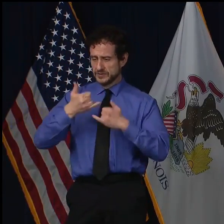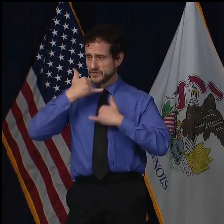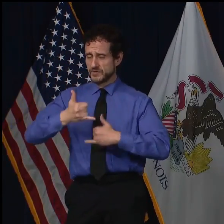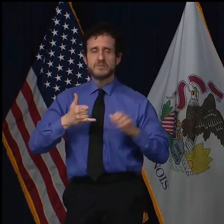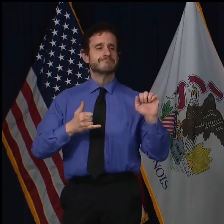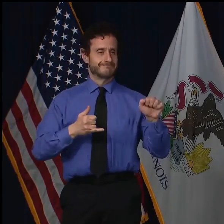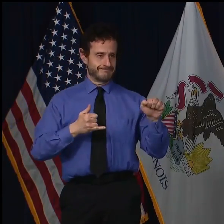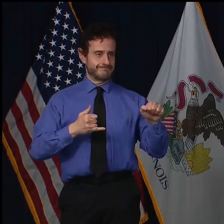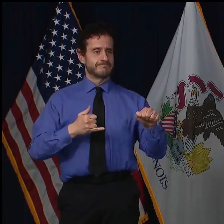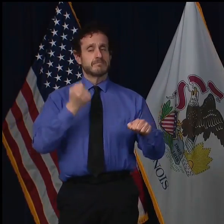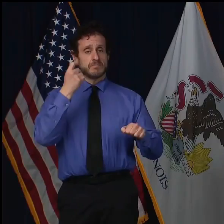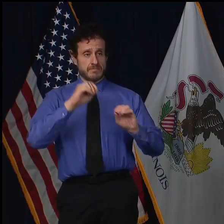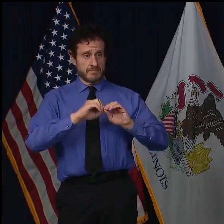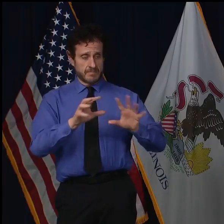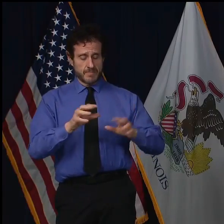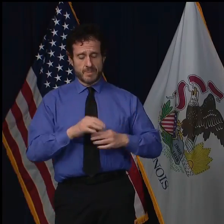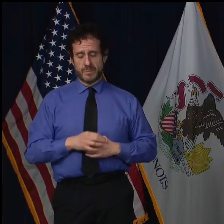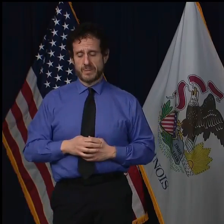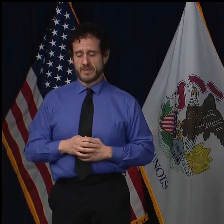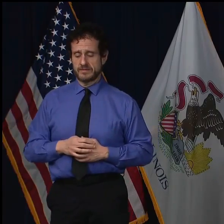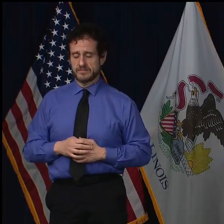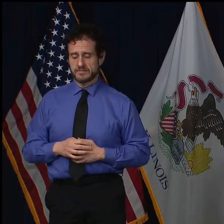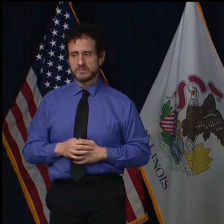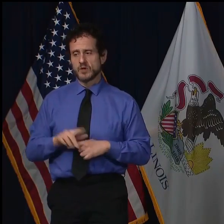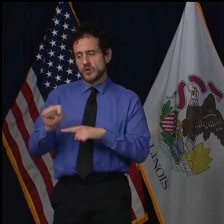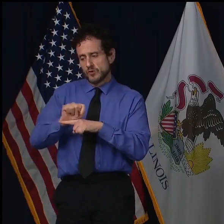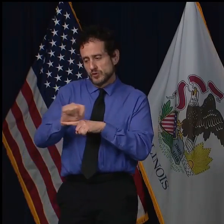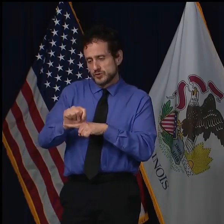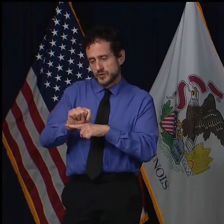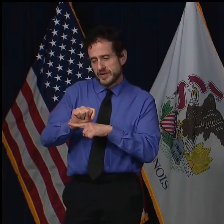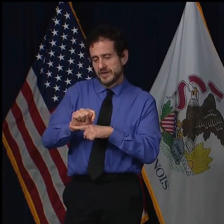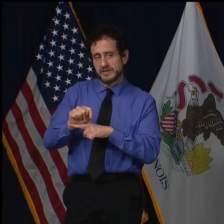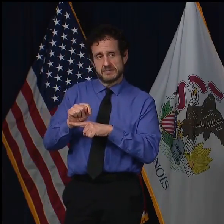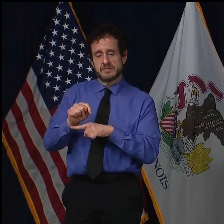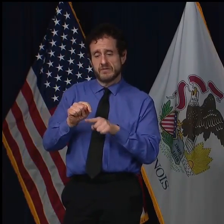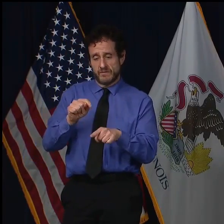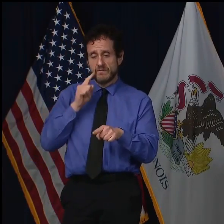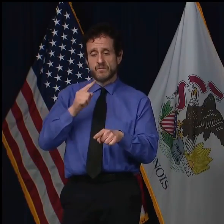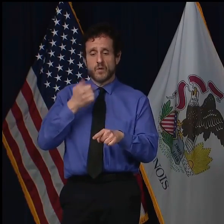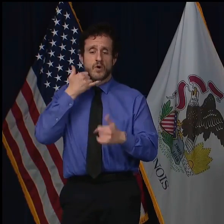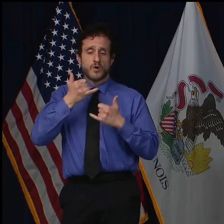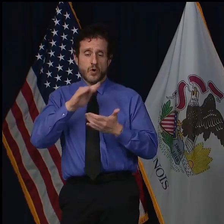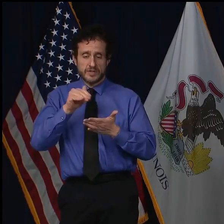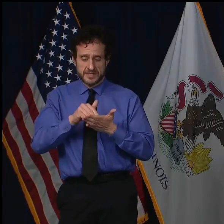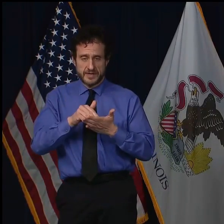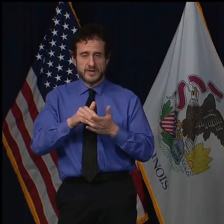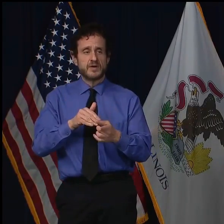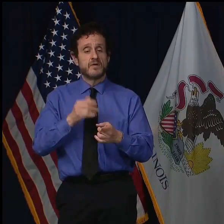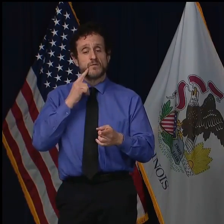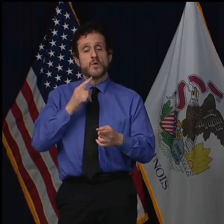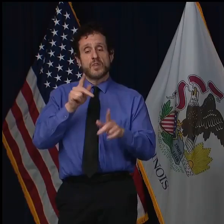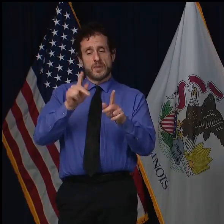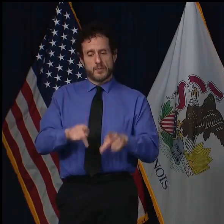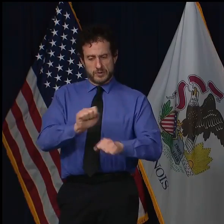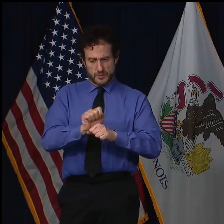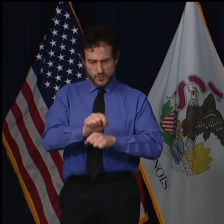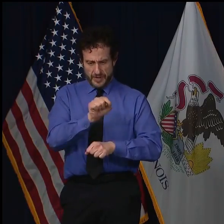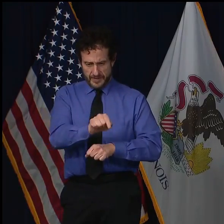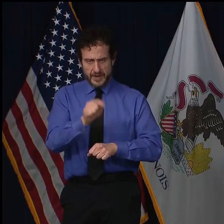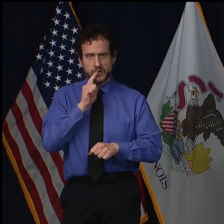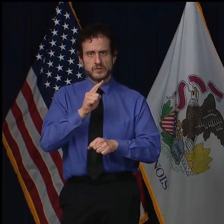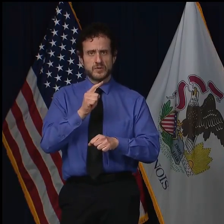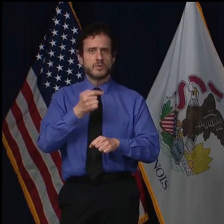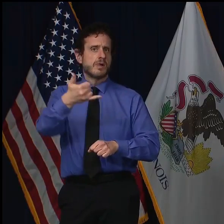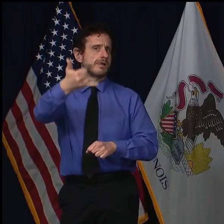those people, I just want to be clear that the training that's required to take a full intake